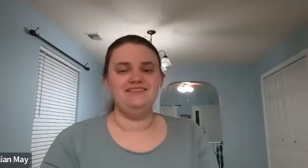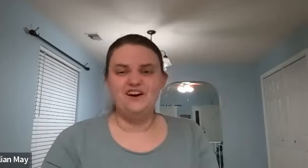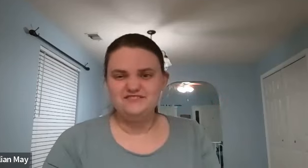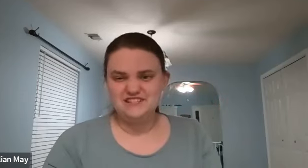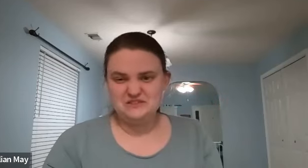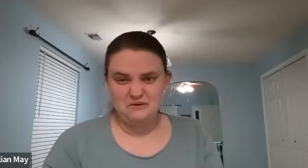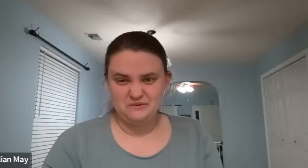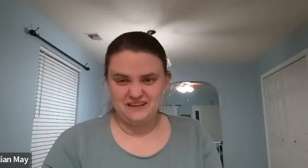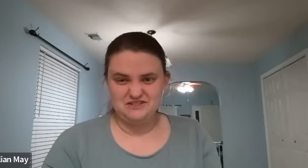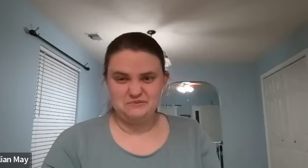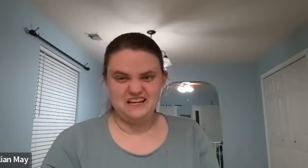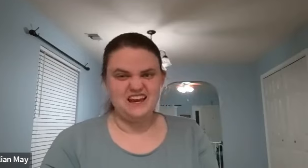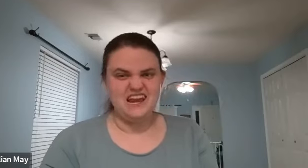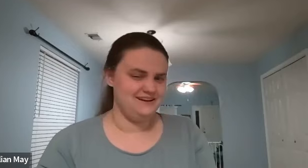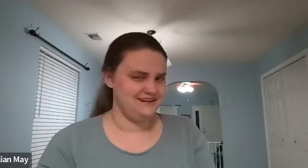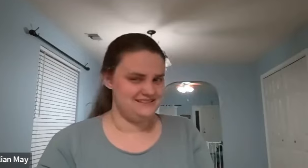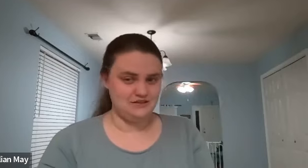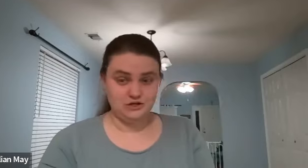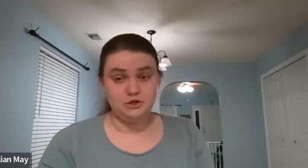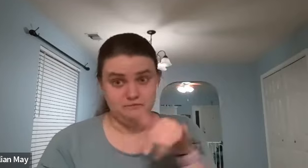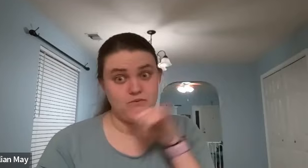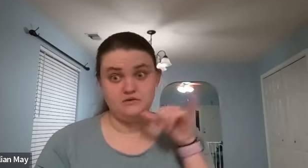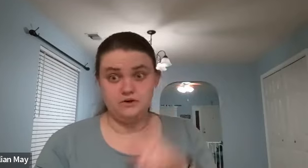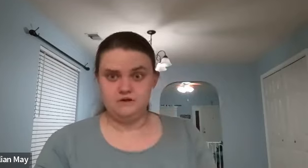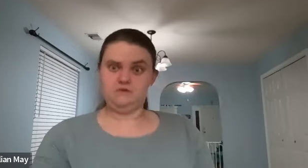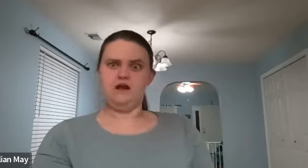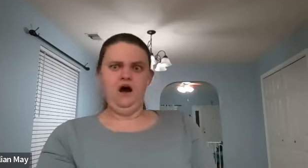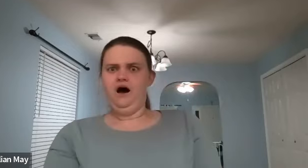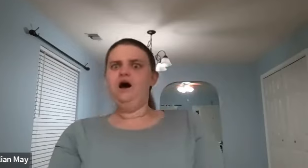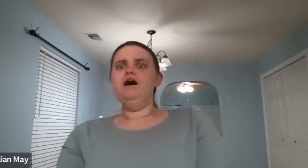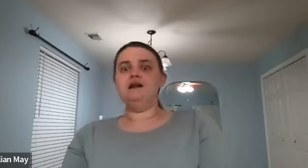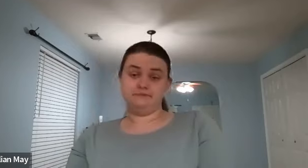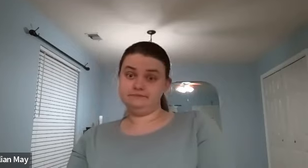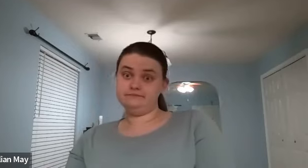Love to do that when my kids are being not nice. I look at me, you're being rude. And they're like, oh, I'm like,